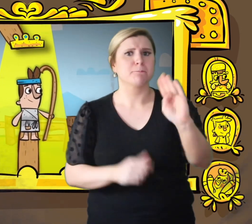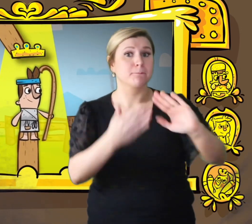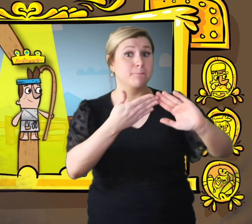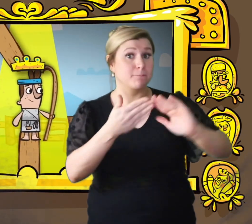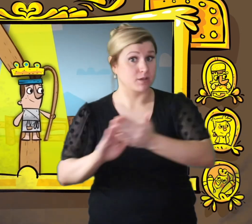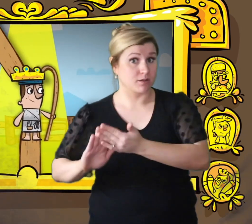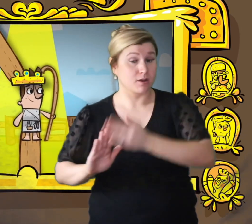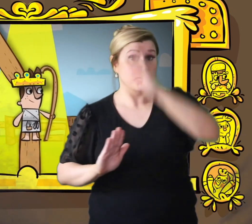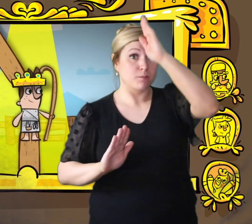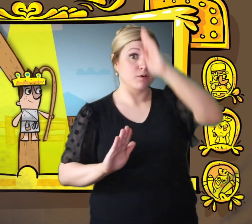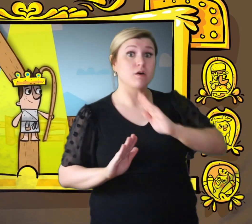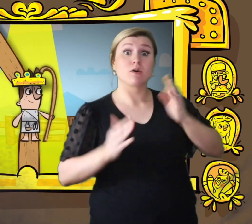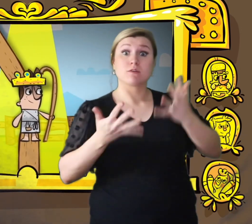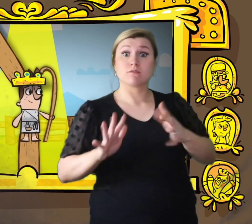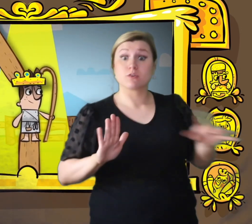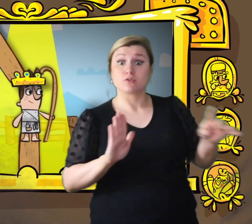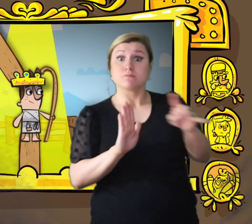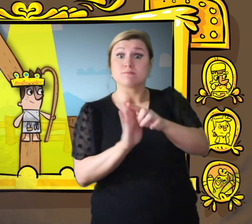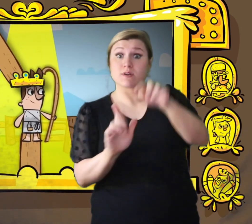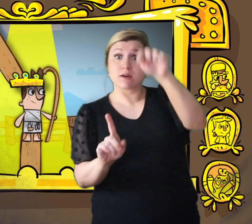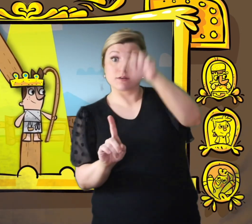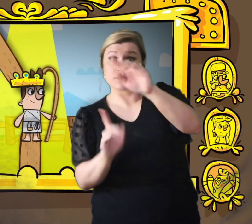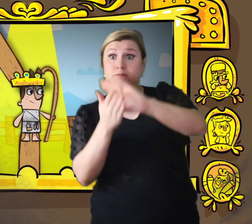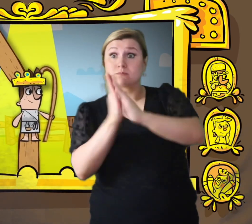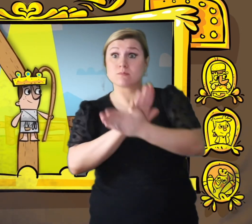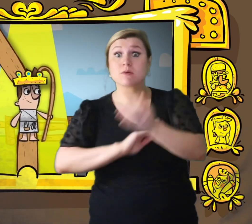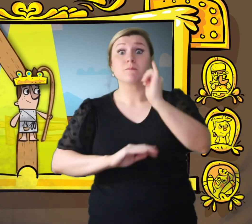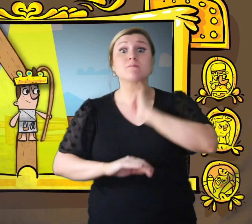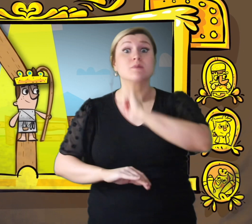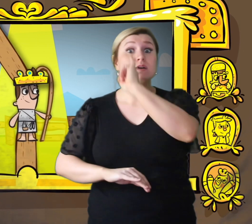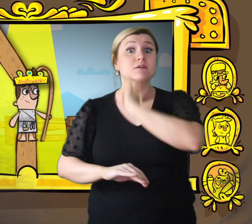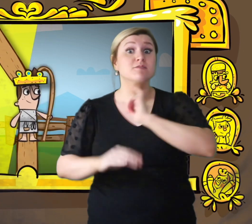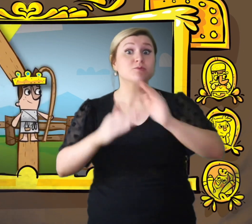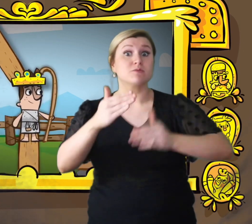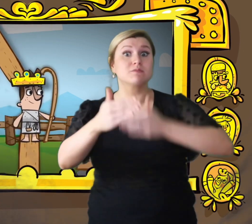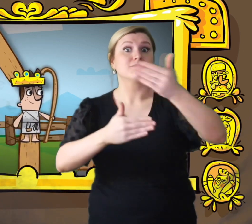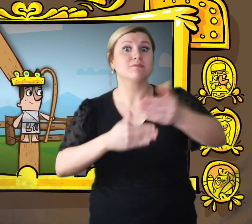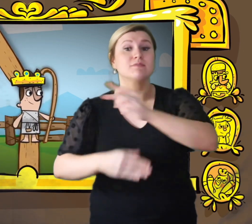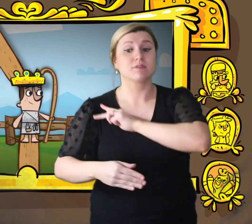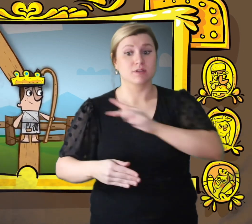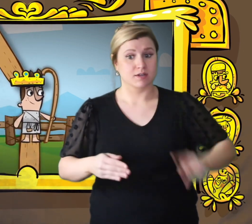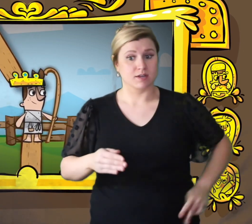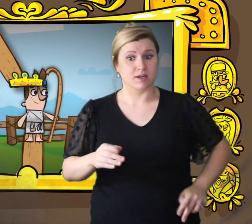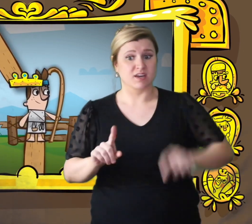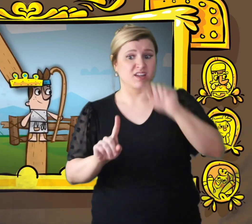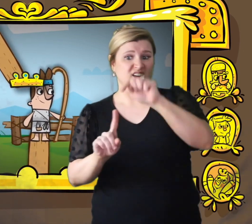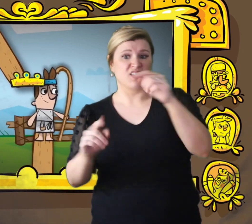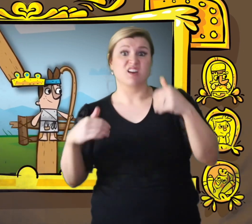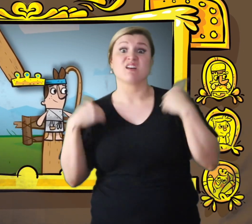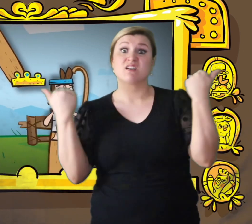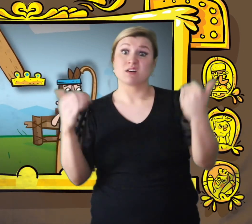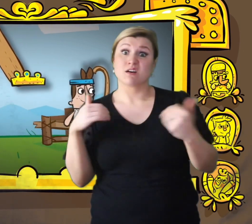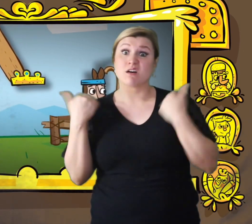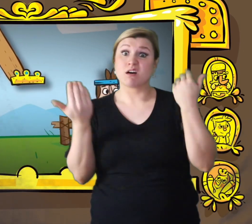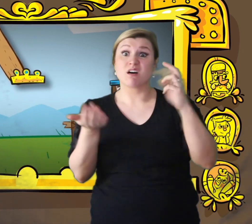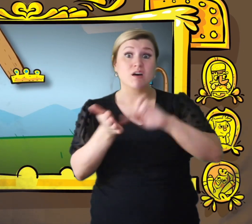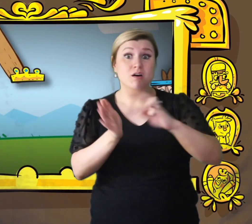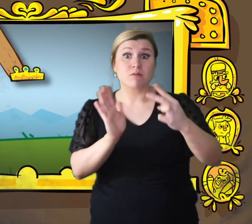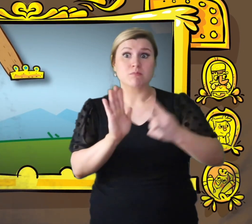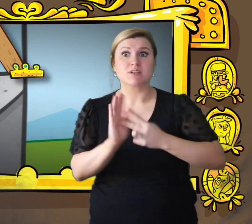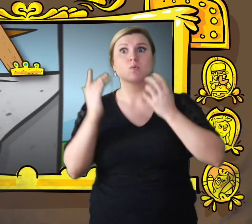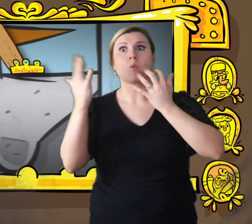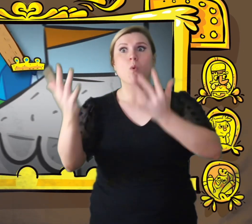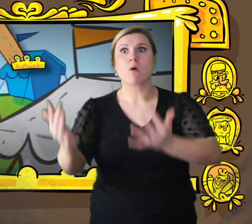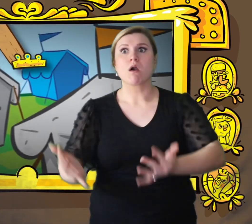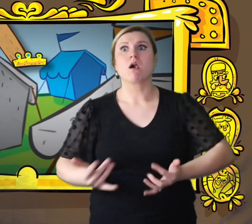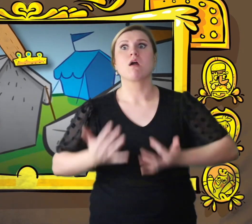to be the next king of Israel when he was just a boy. But David had to wait a very long time until that